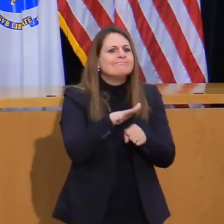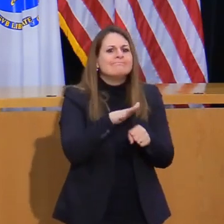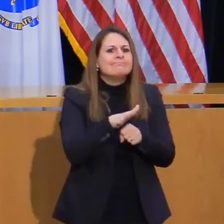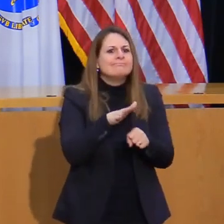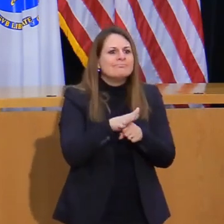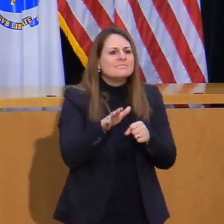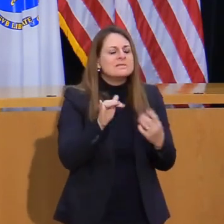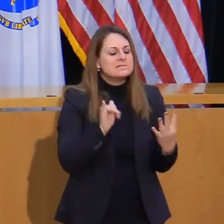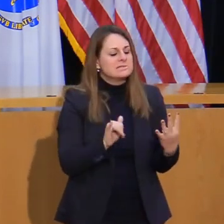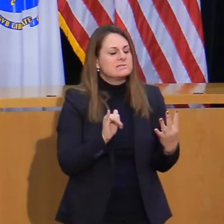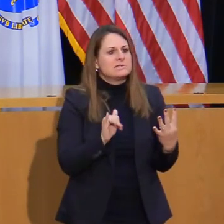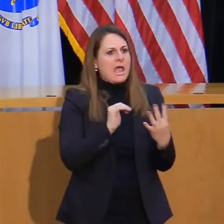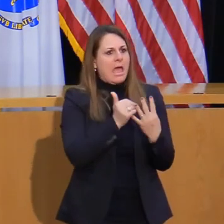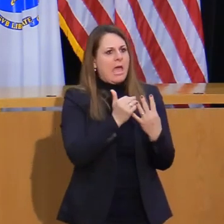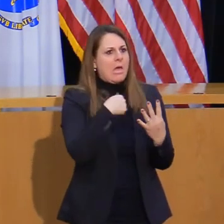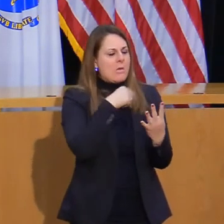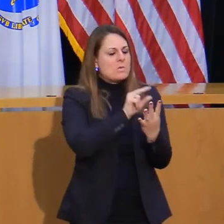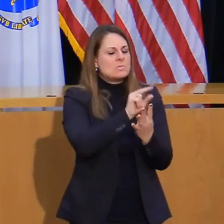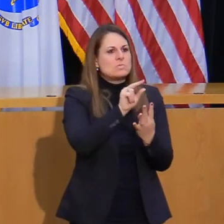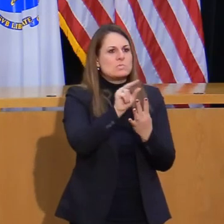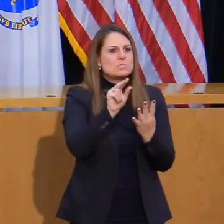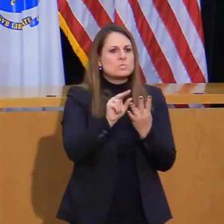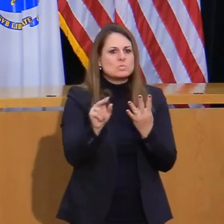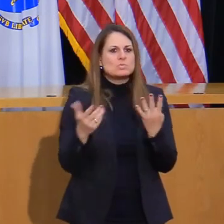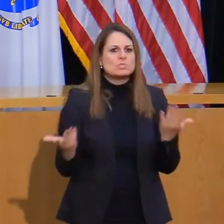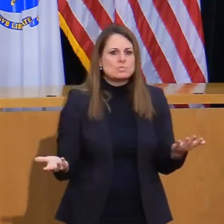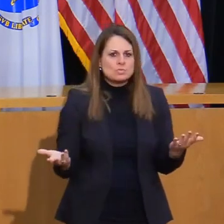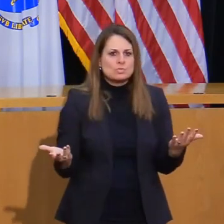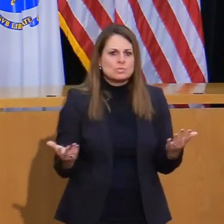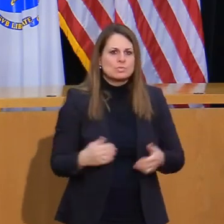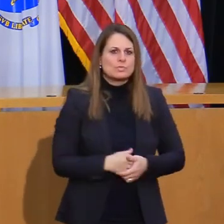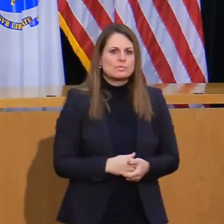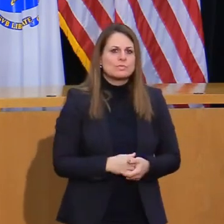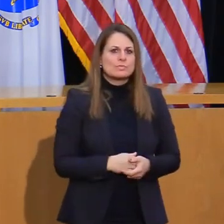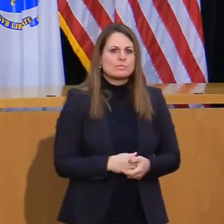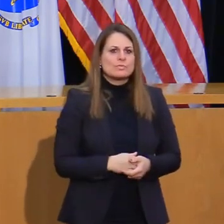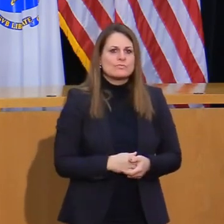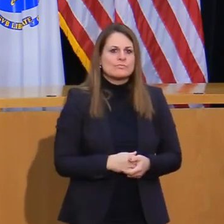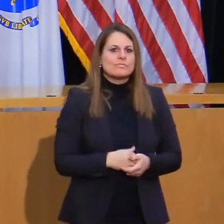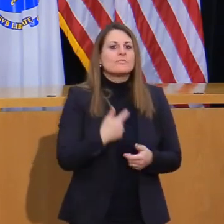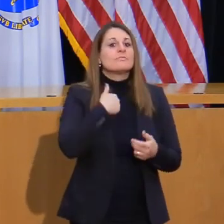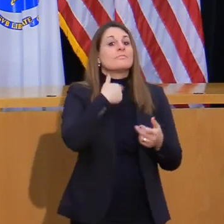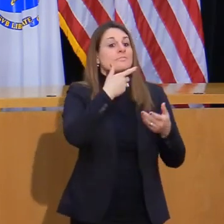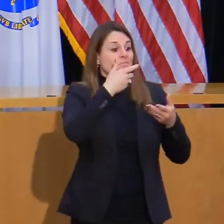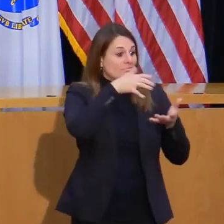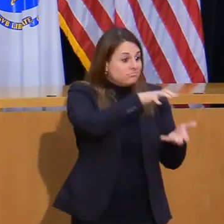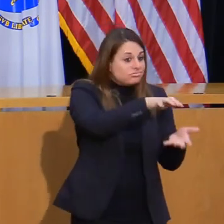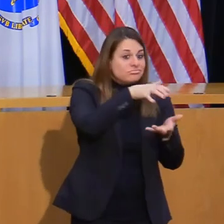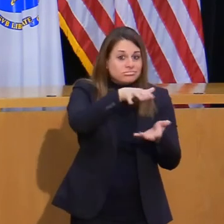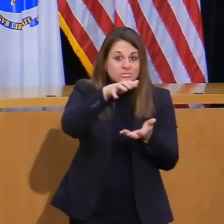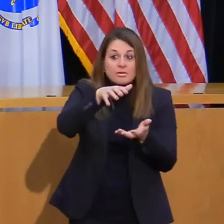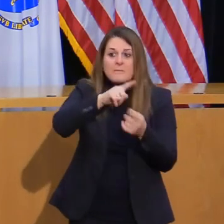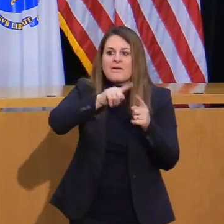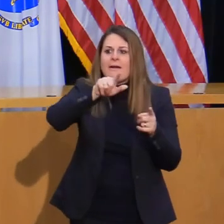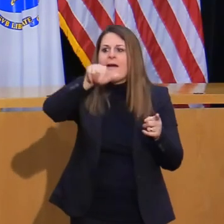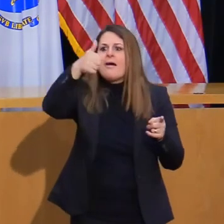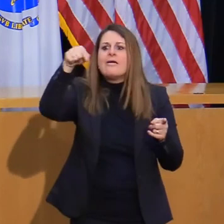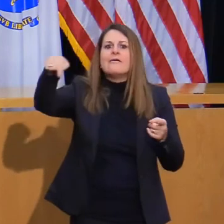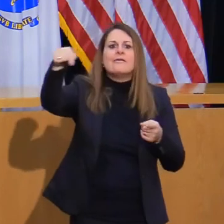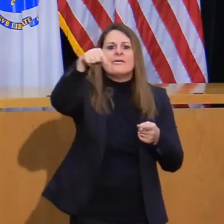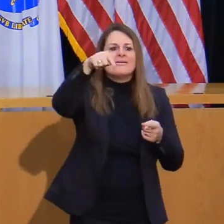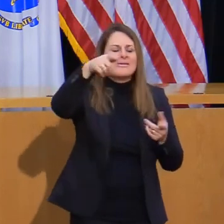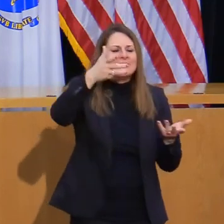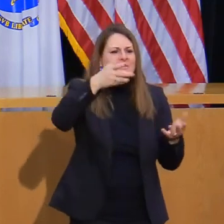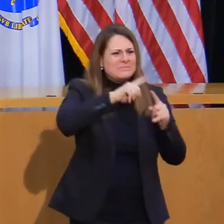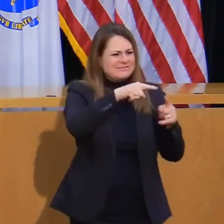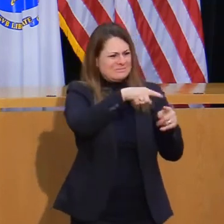that these communities get the resources that they need to continue to recover from the devastating effects of the pandemic. We've been